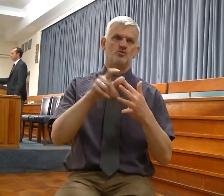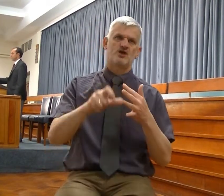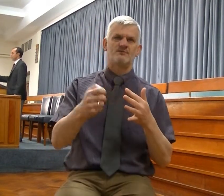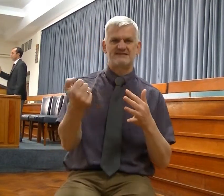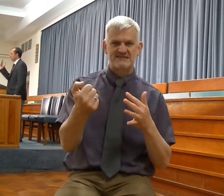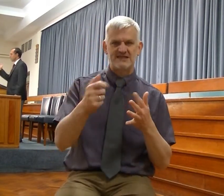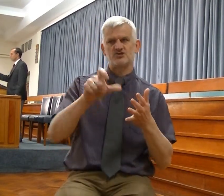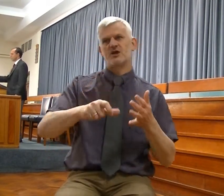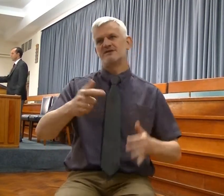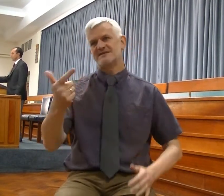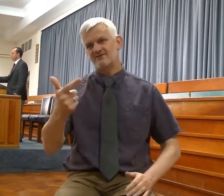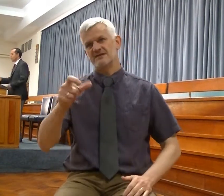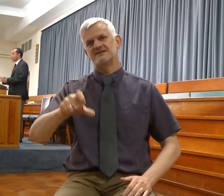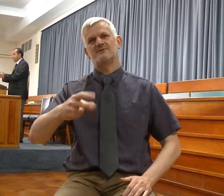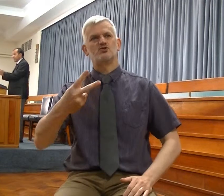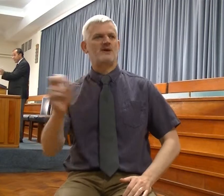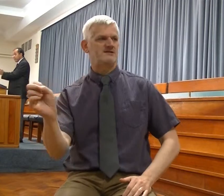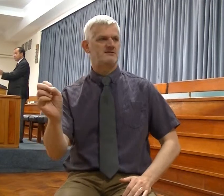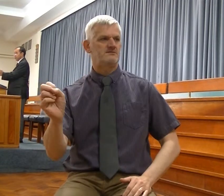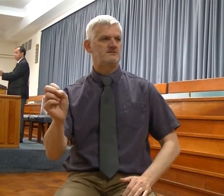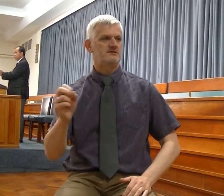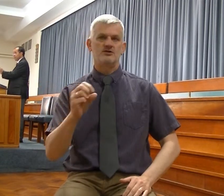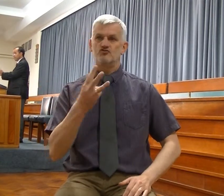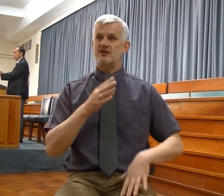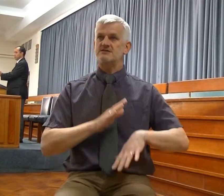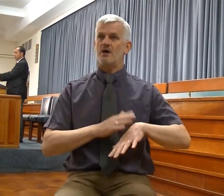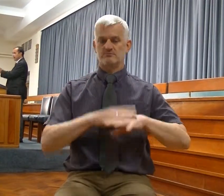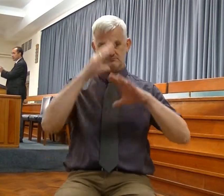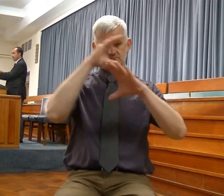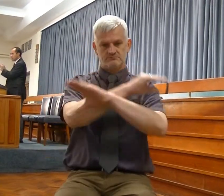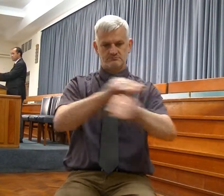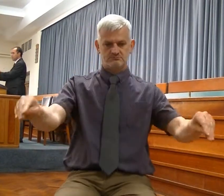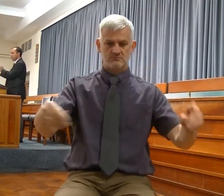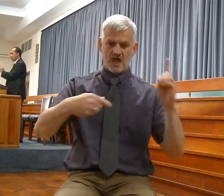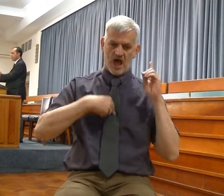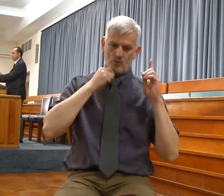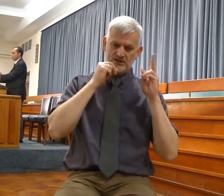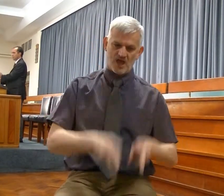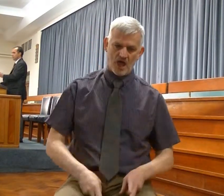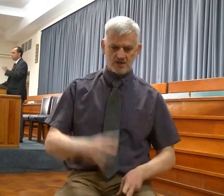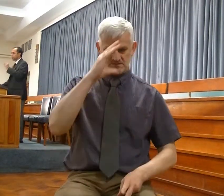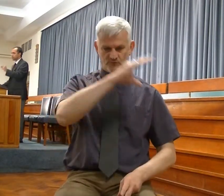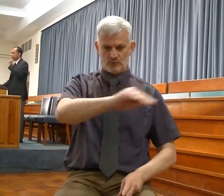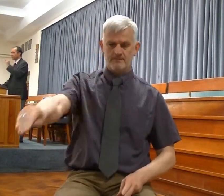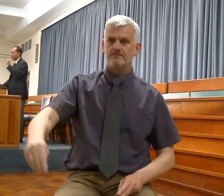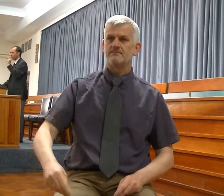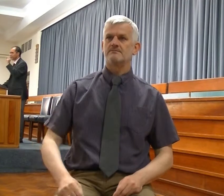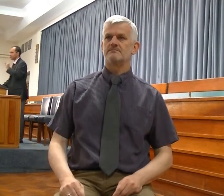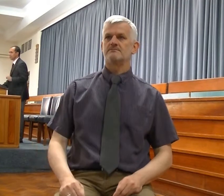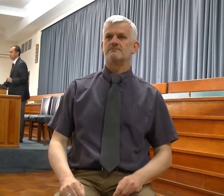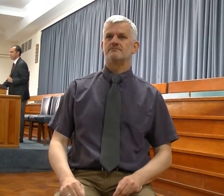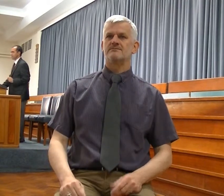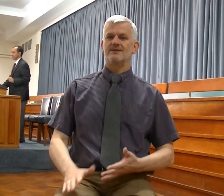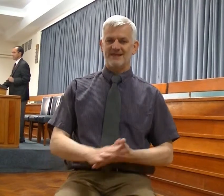Matthew 17, in Matthew 20. So they knew, and Christ knew everything which is going